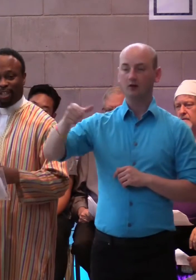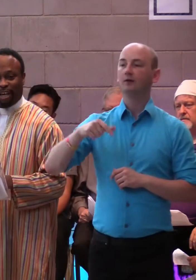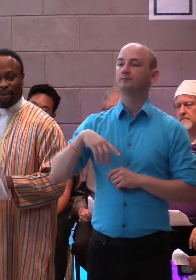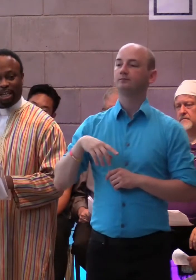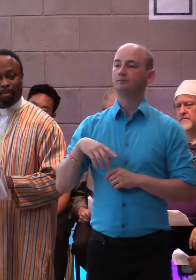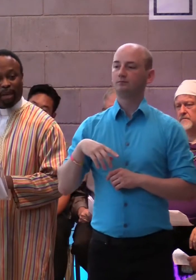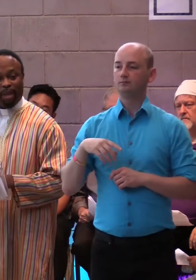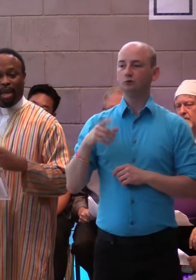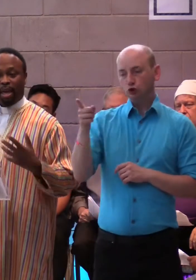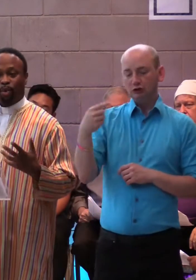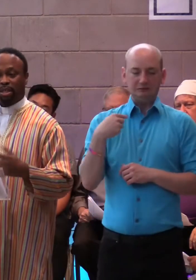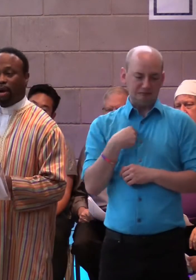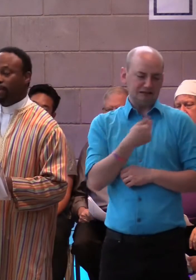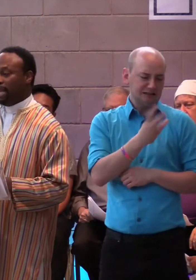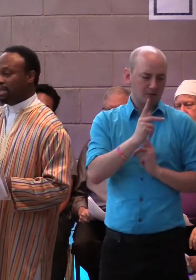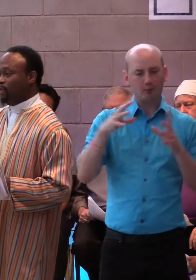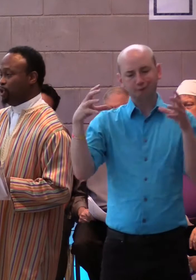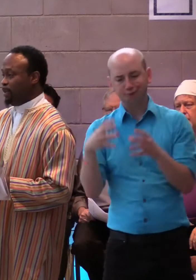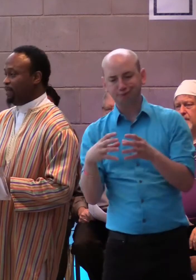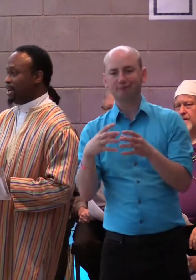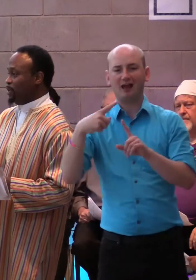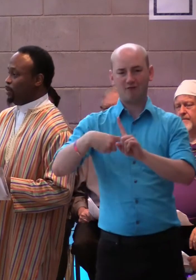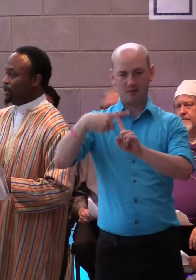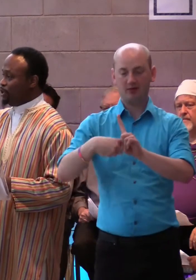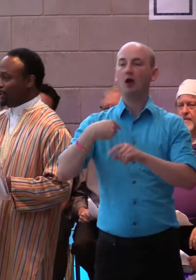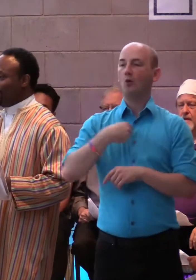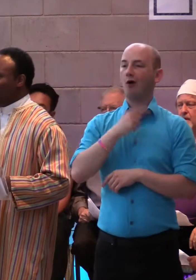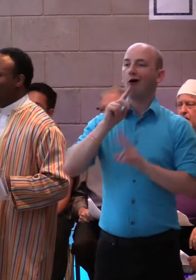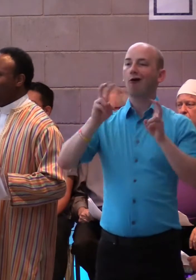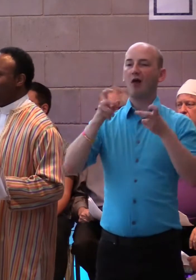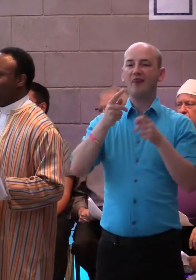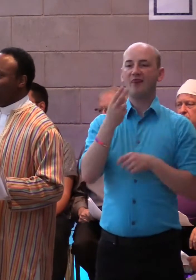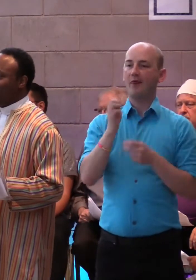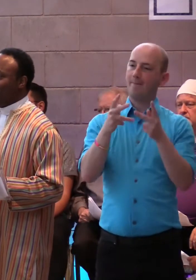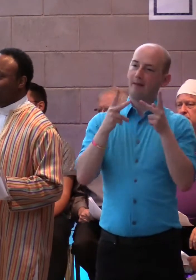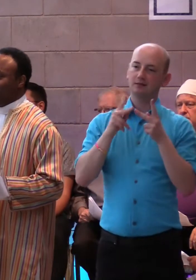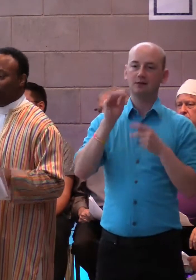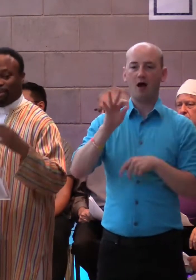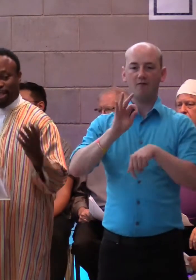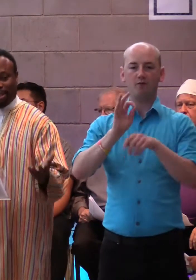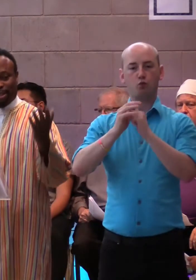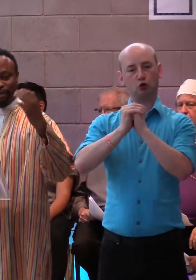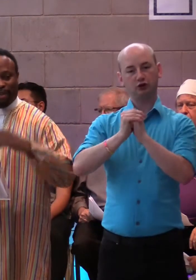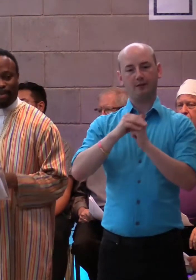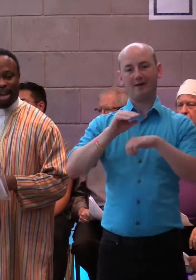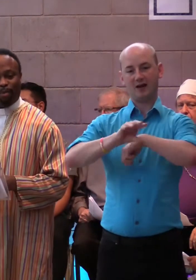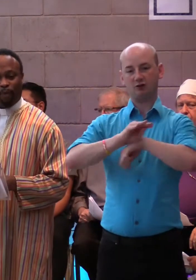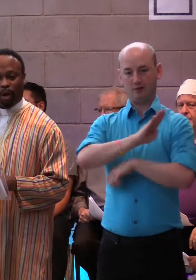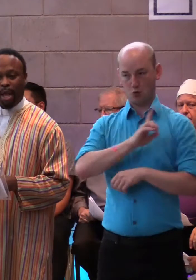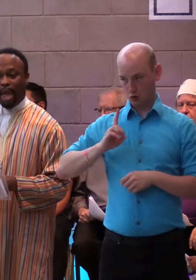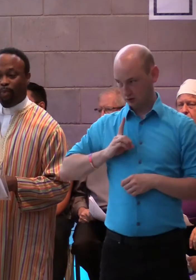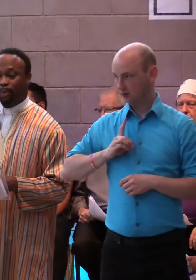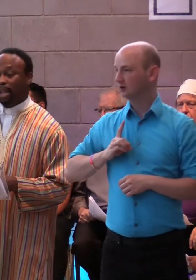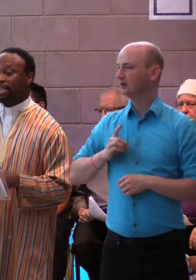gather together each month in what's called the Places of Worship Advisory Board. George Kerr sits on that body, and Bishop Cheeks has served on that body